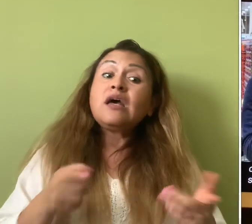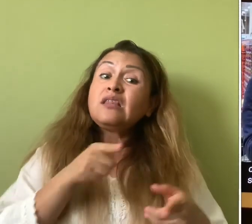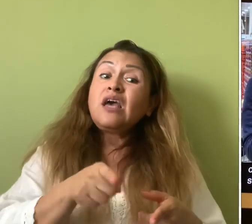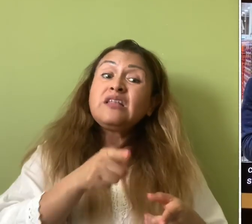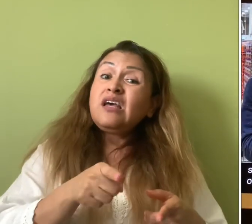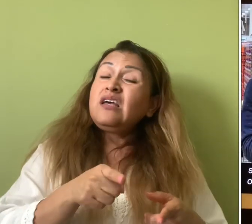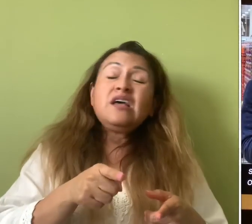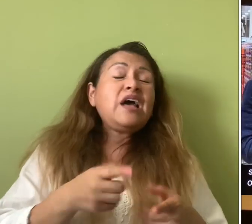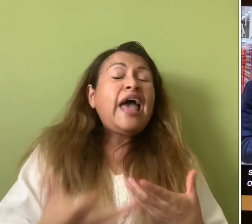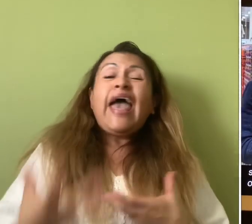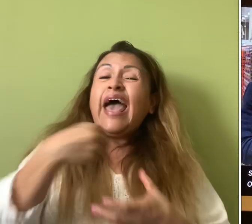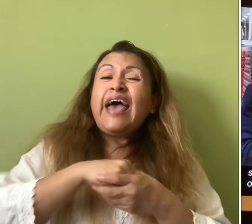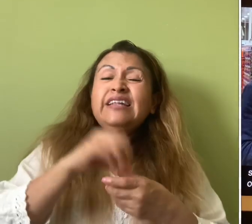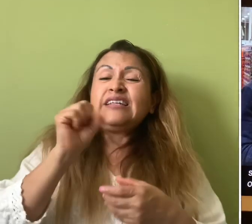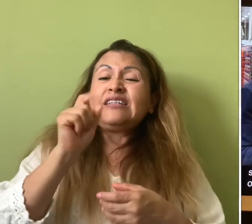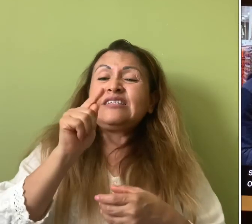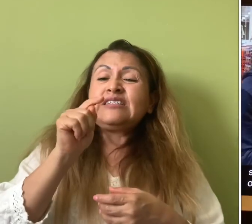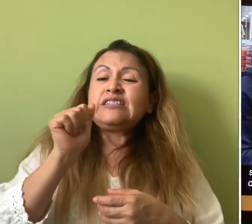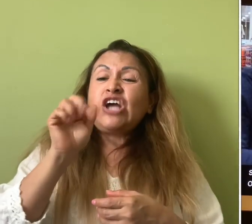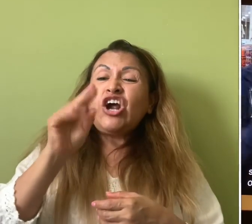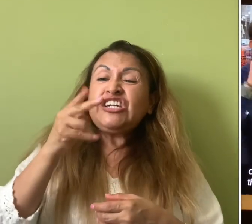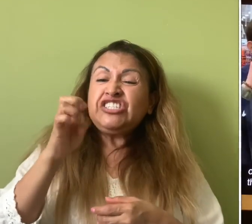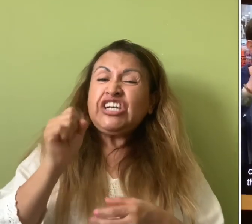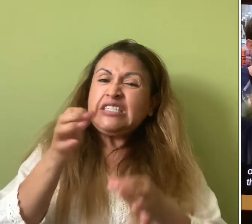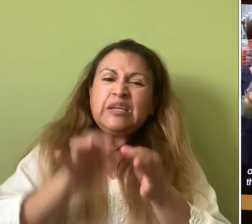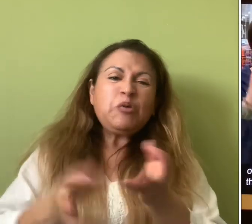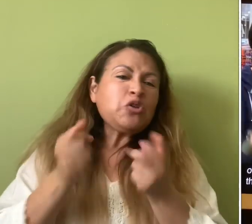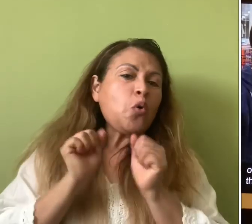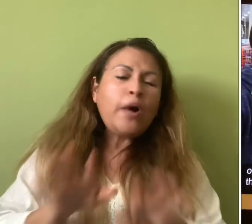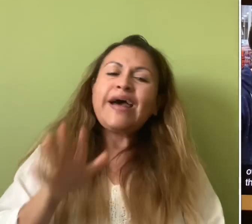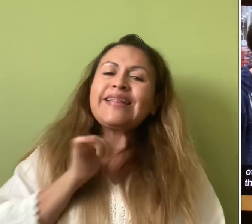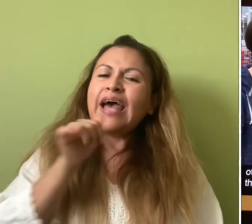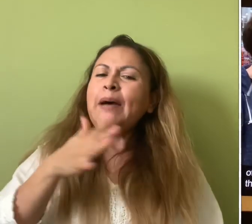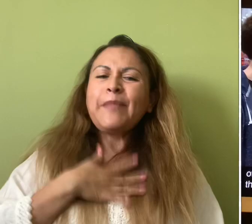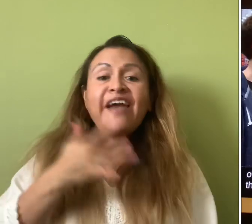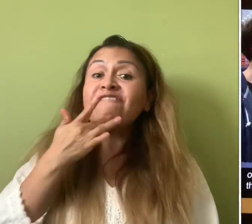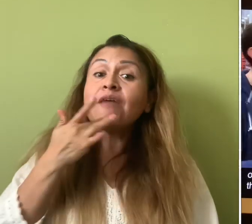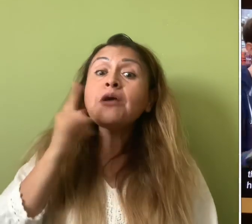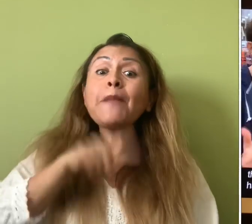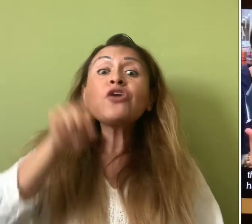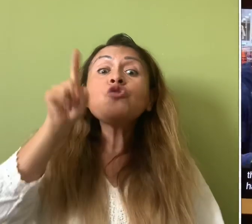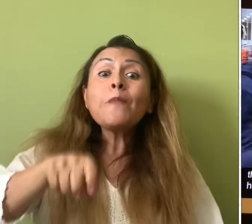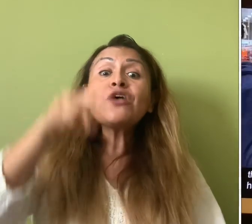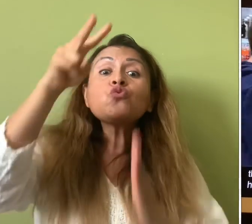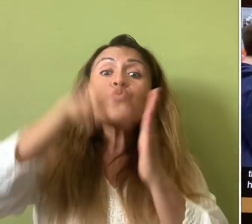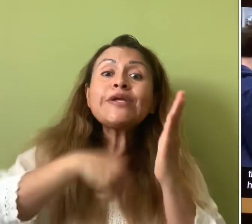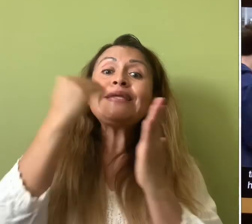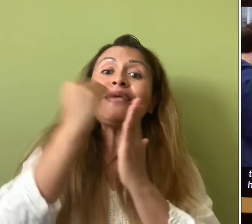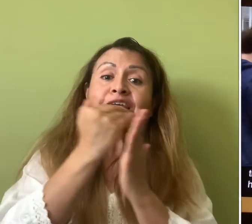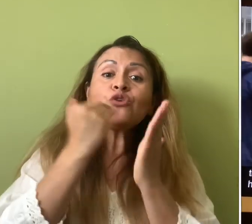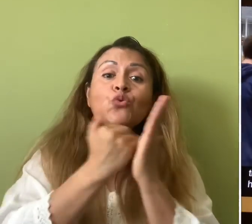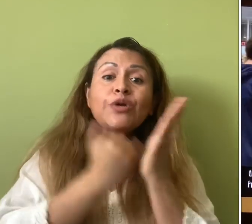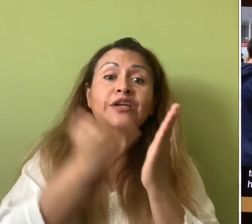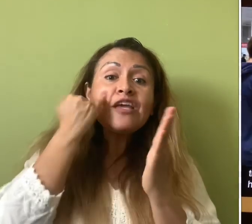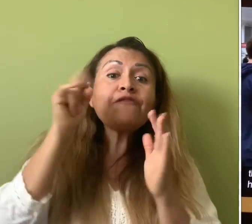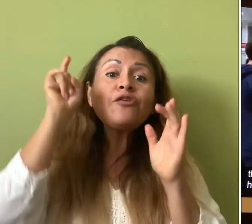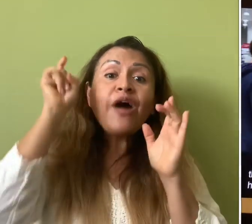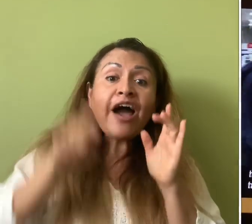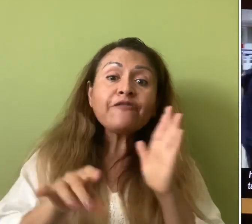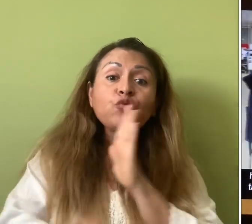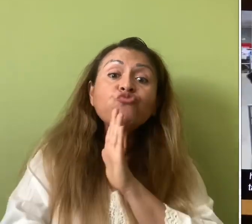simple starches. Then you go in with the other ingredients, too. Not my favorite, but that's why we read ingredients. So if you had to choose